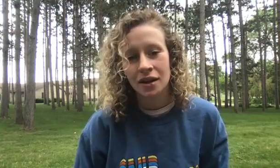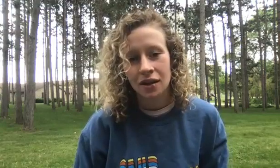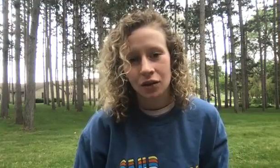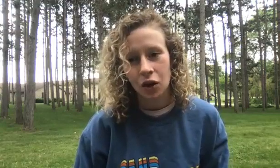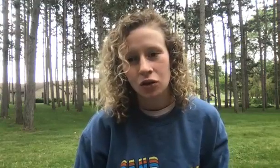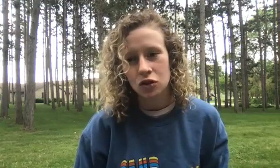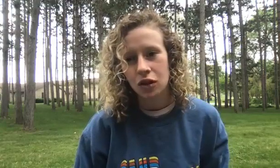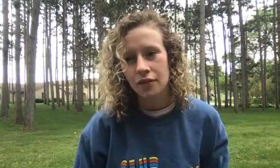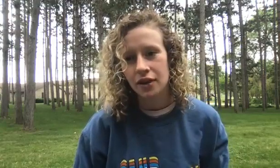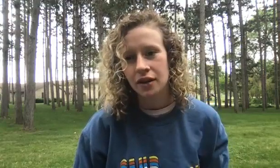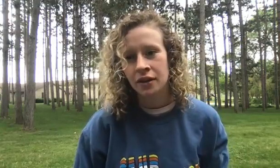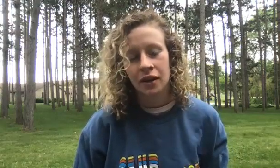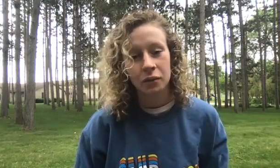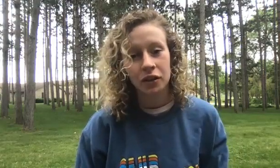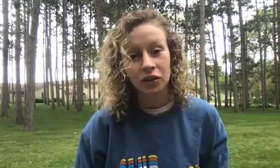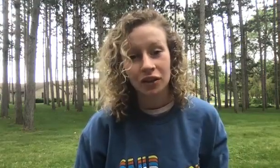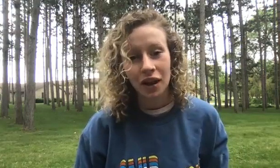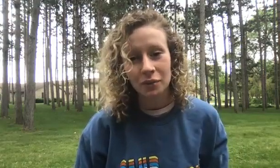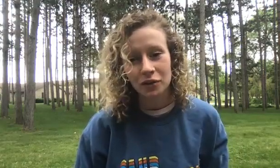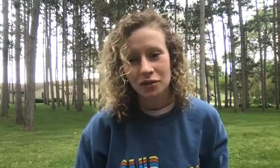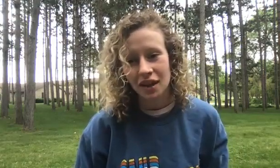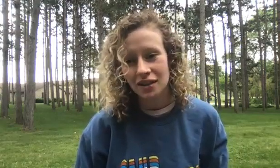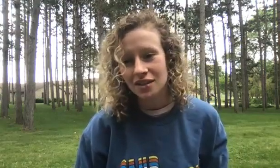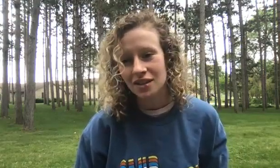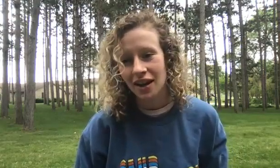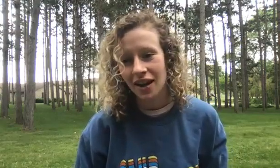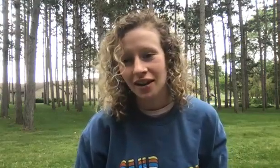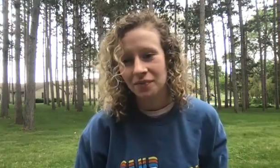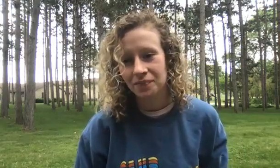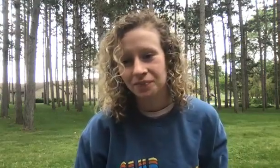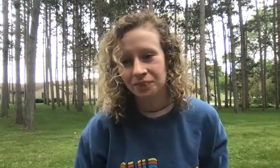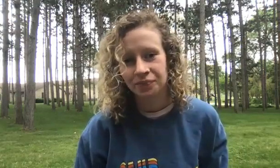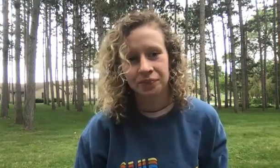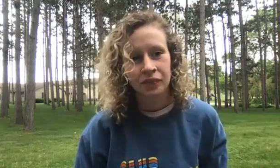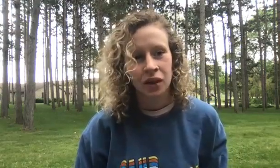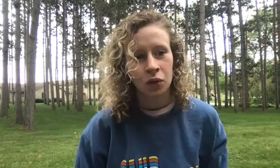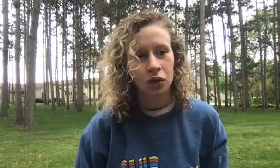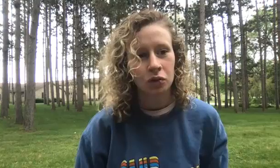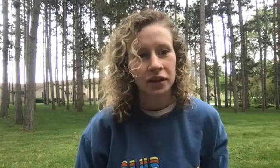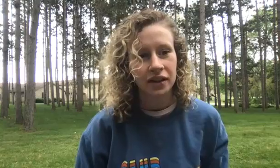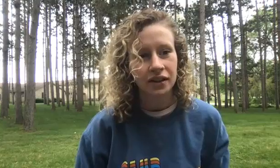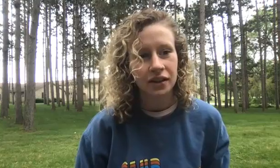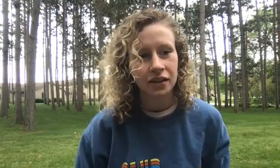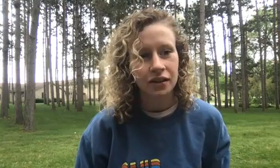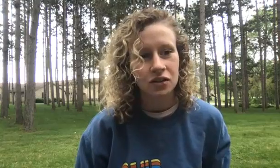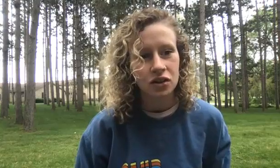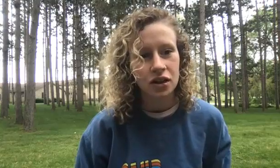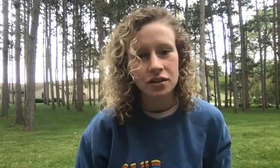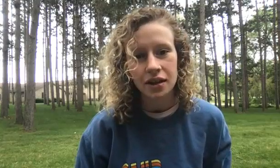the culture of it, and we're going to learn a couple new signs today. We'll begin here in just